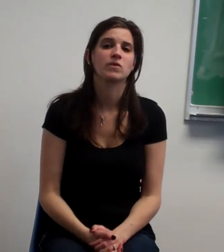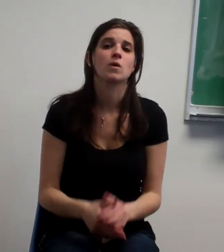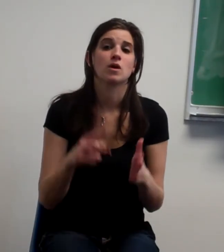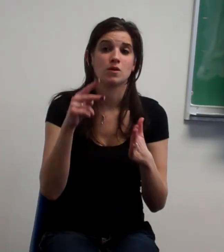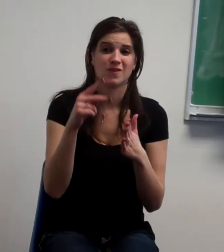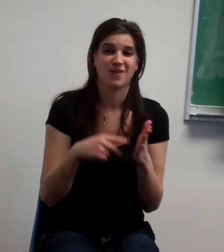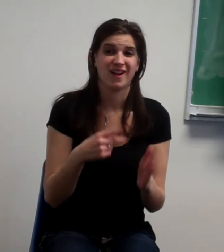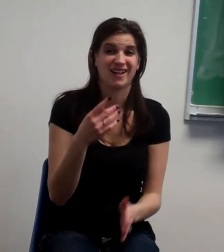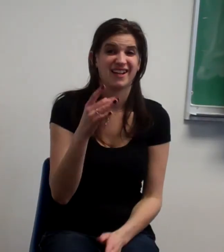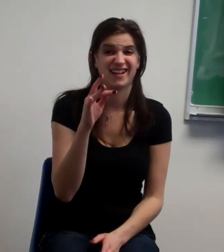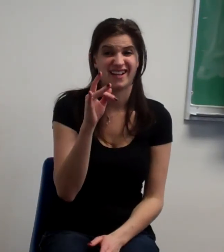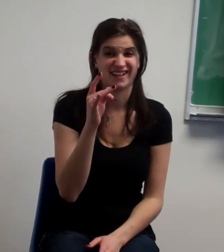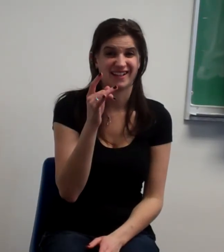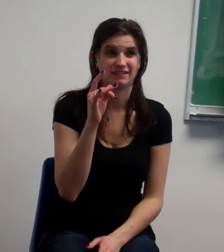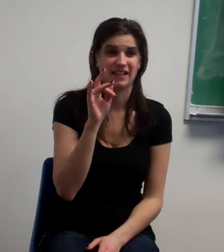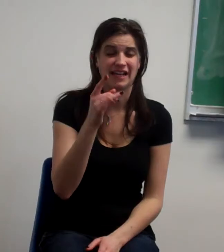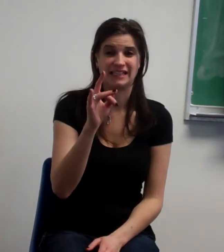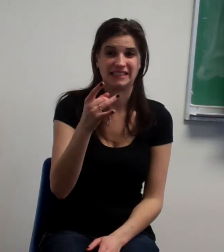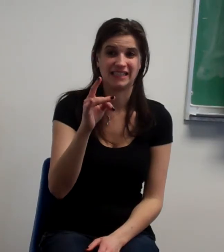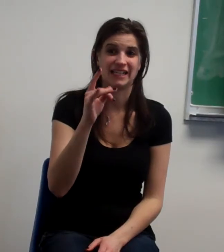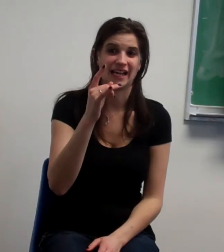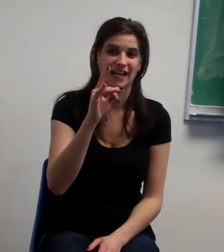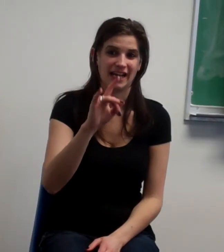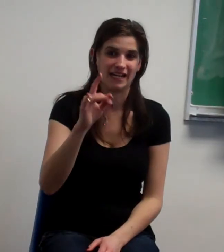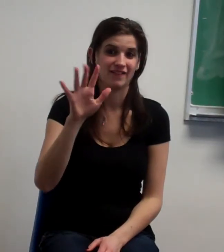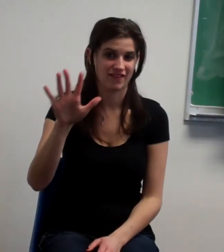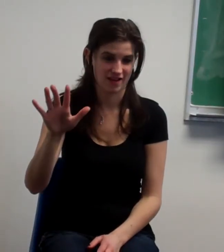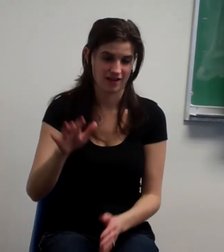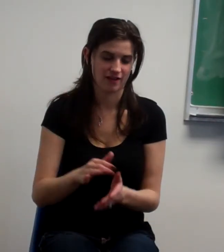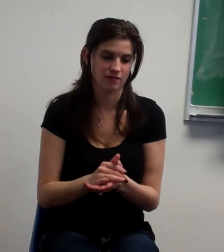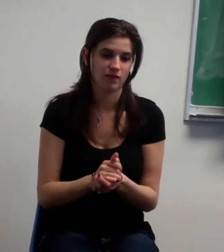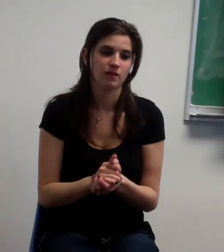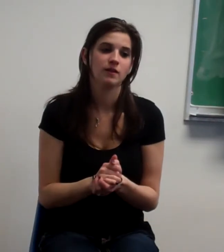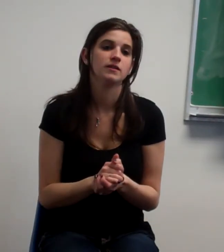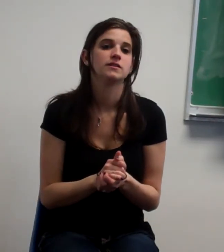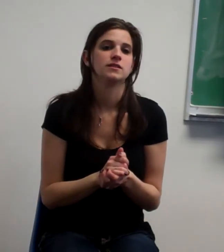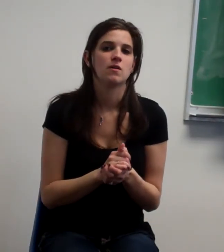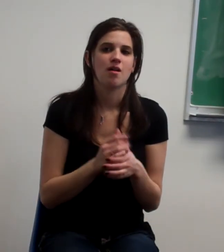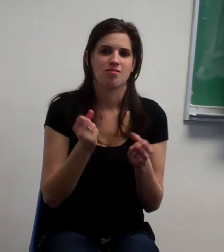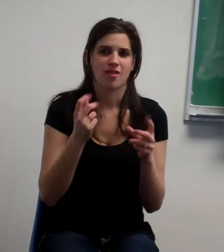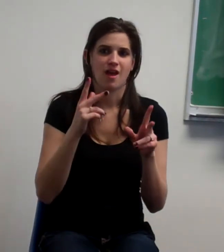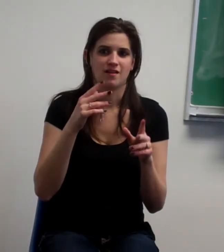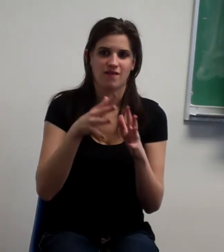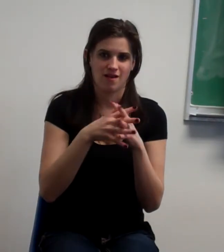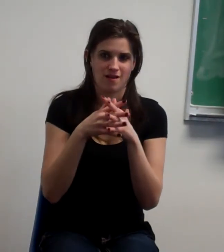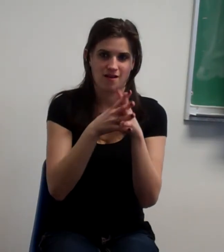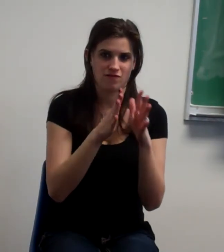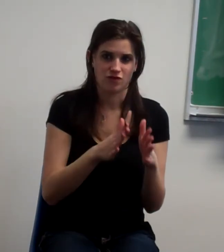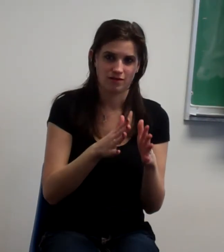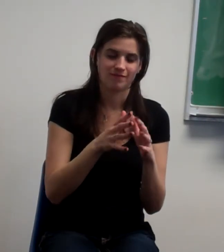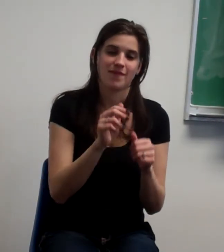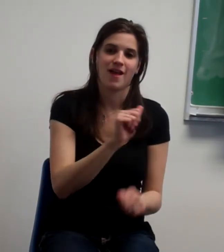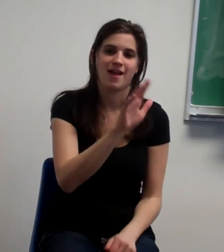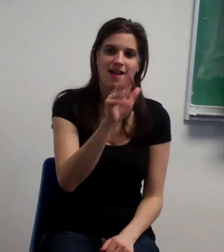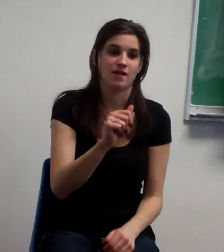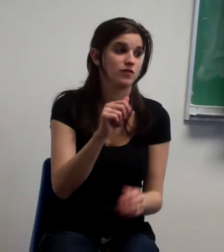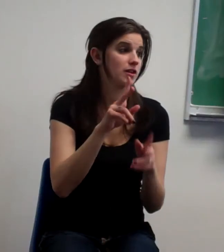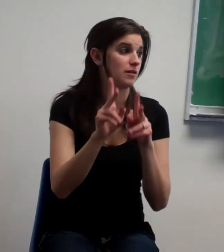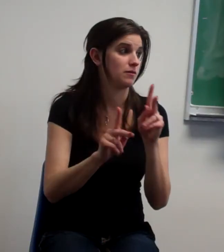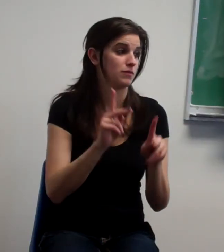1895, so there's some really kind of problematic depictions of African people there, right? And who's ever heard of Chinua